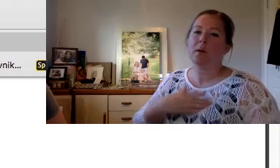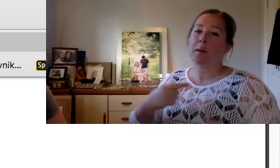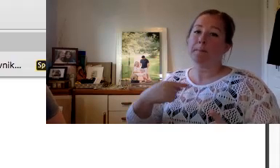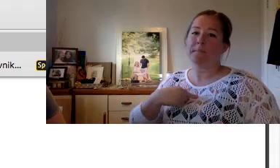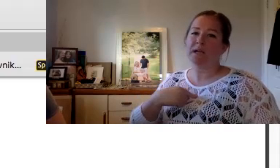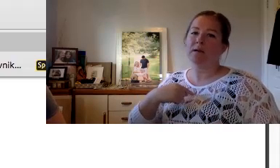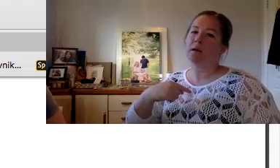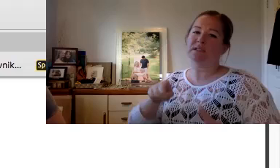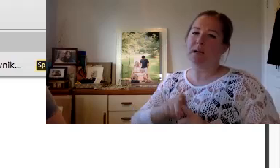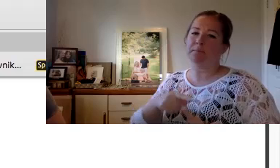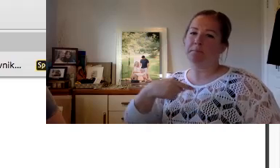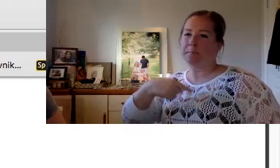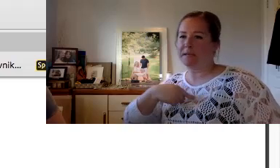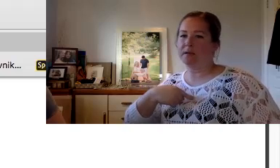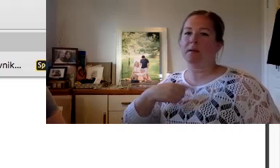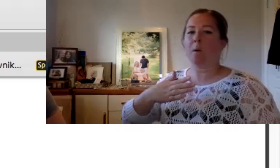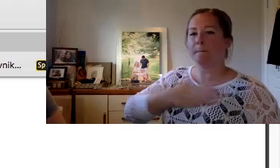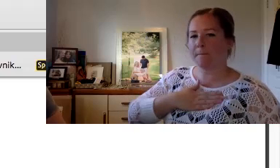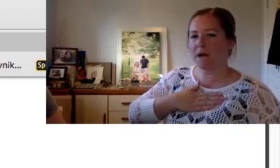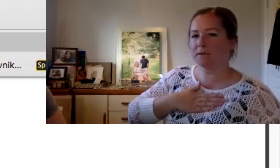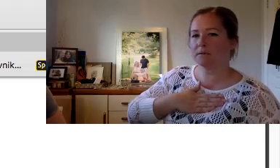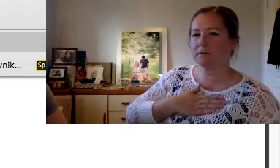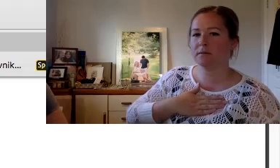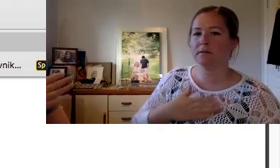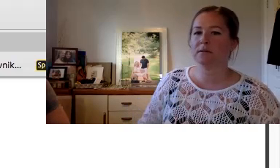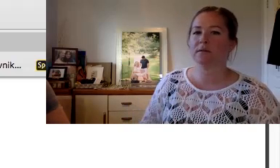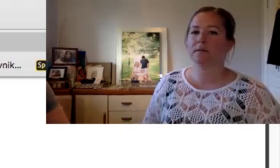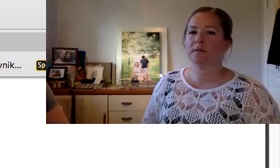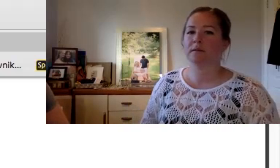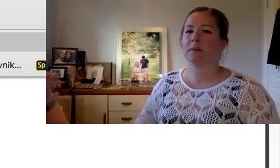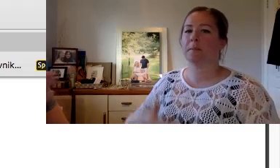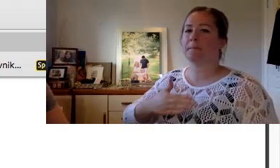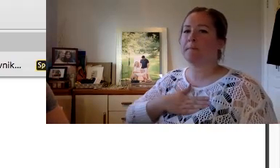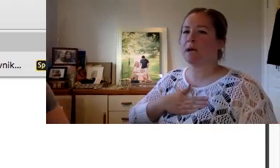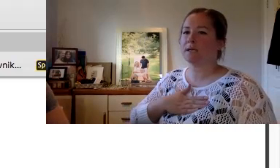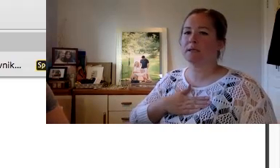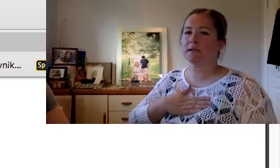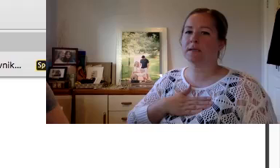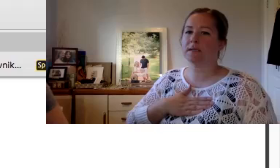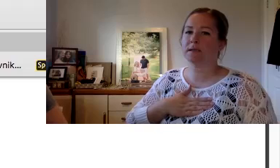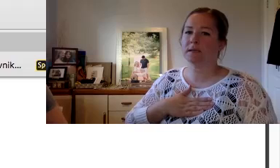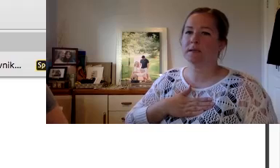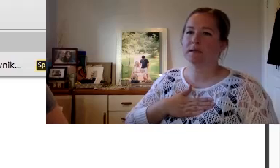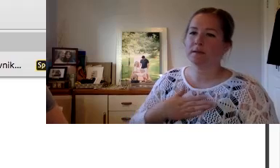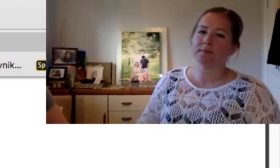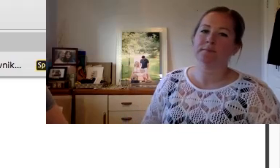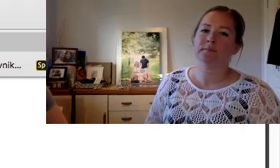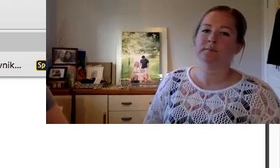Mine. My, same, or mine. Mine. And really definite, be definite towards it. It's